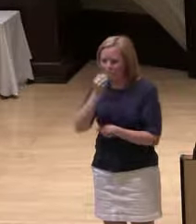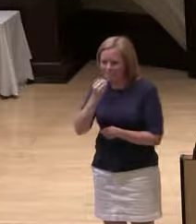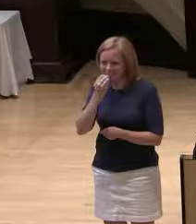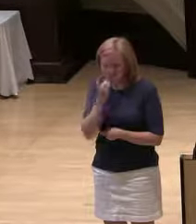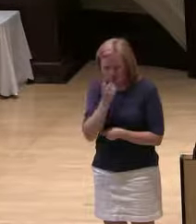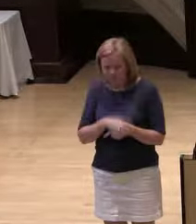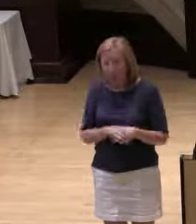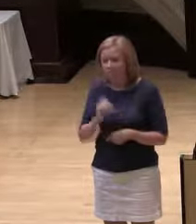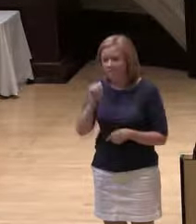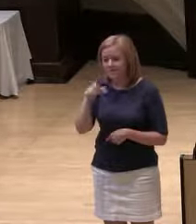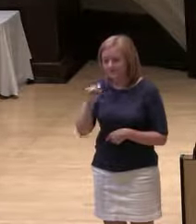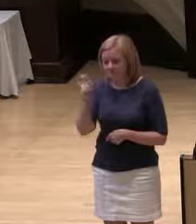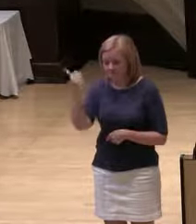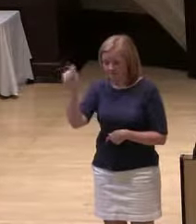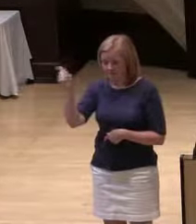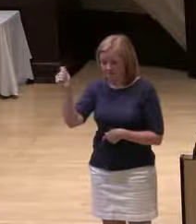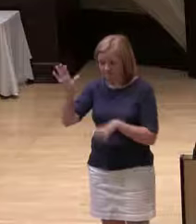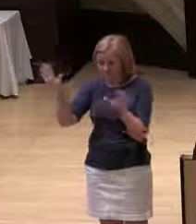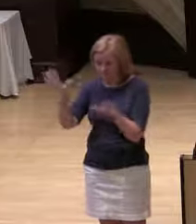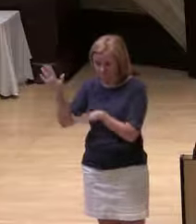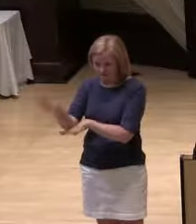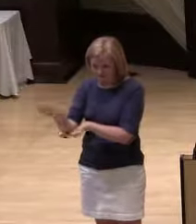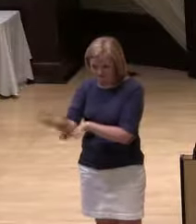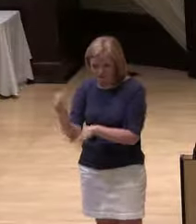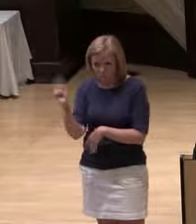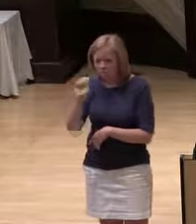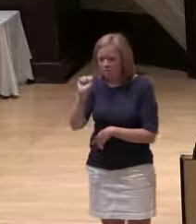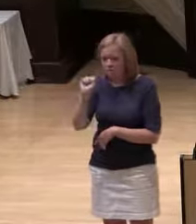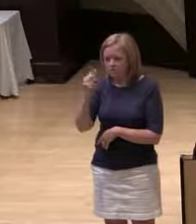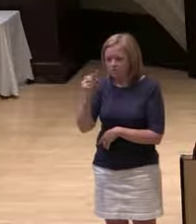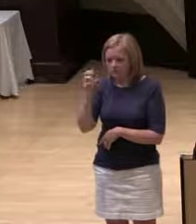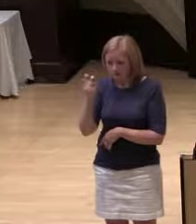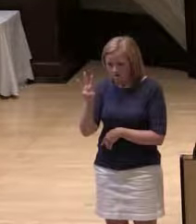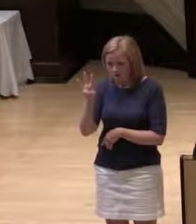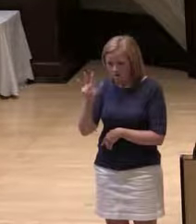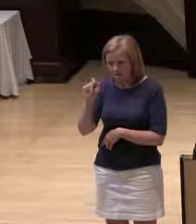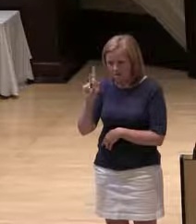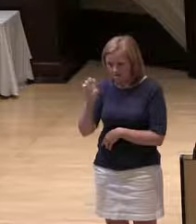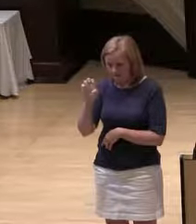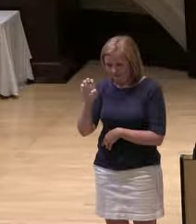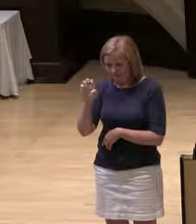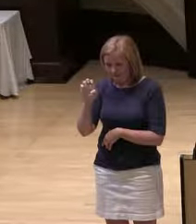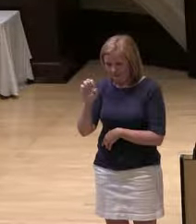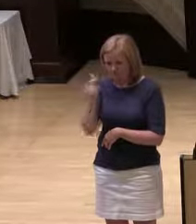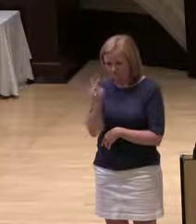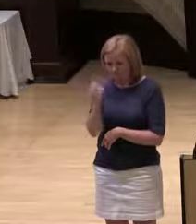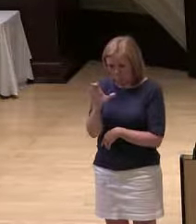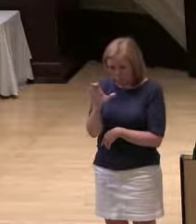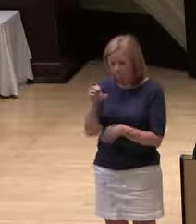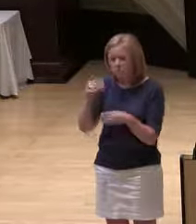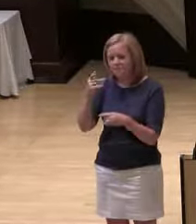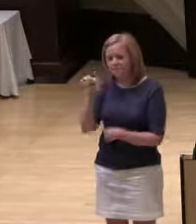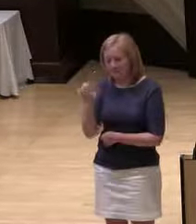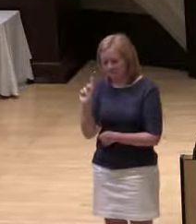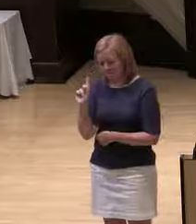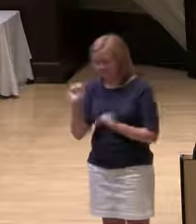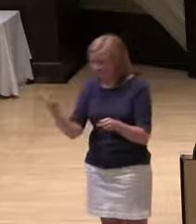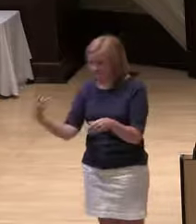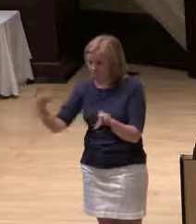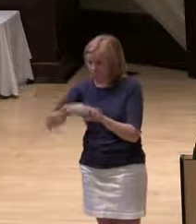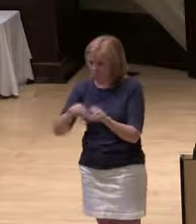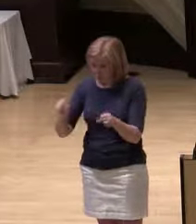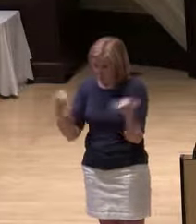September 10th. It's a Sunday afternoon. It's at Shadow Lake Golf Course in Penfield. There's many ways you can participate.